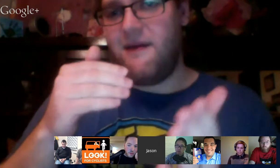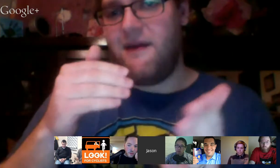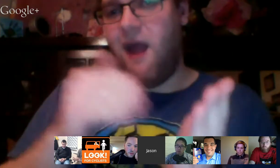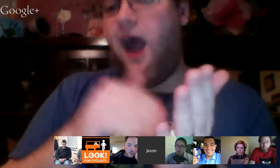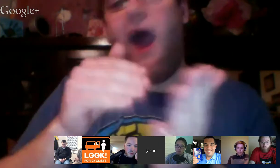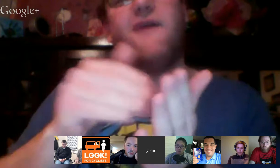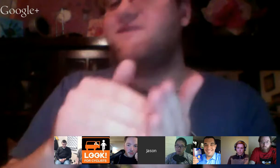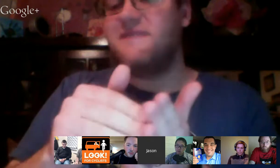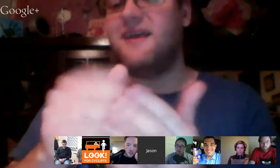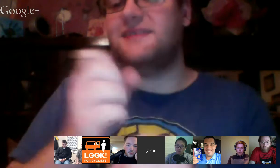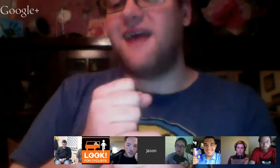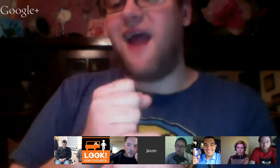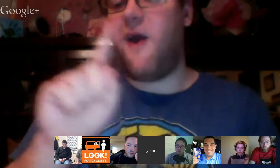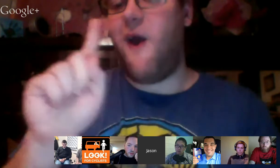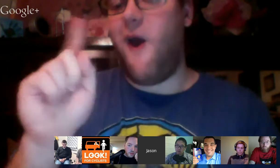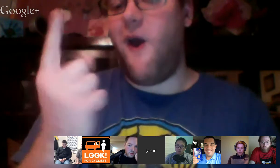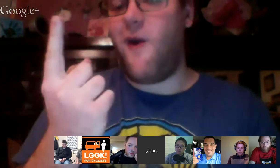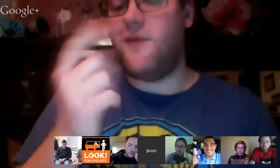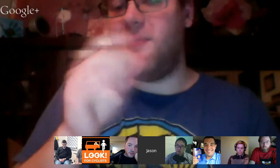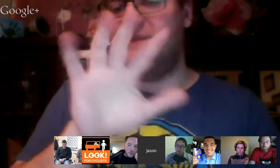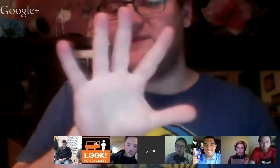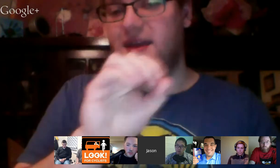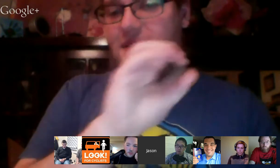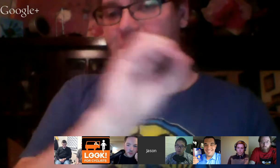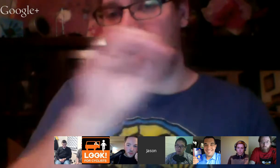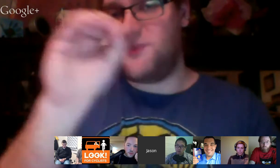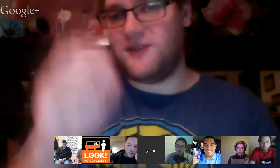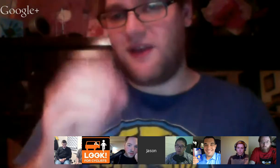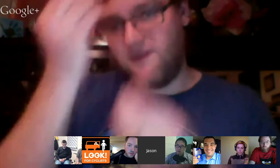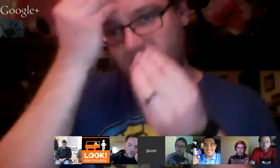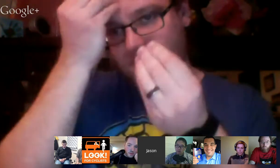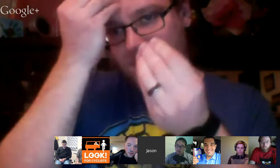or using meetups or whatever, it's often